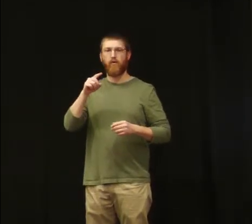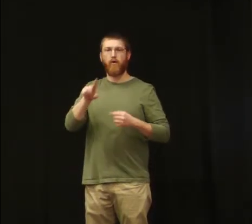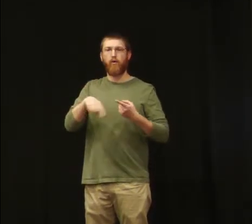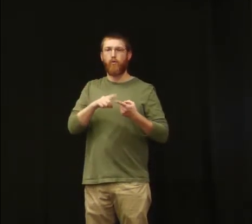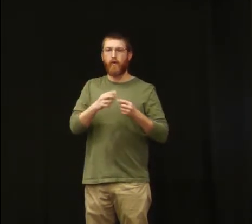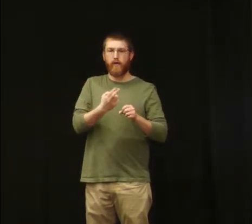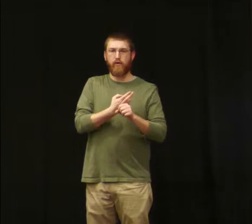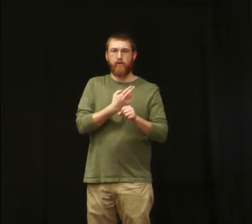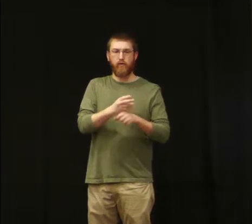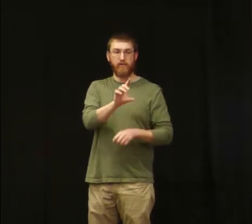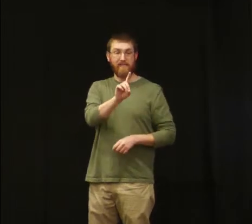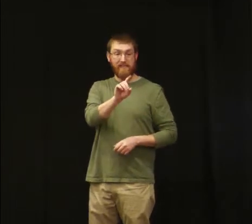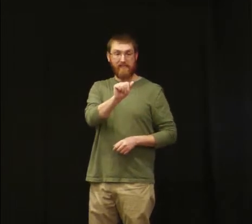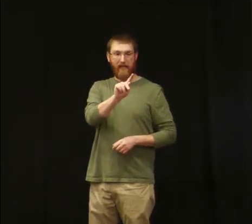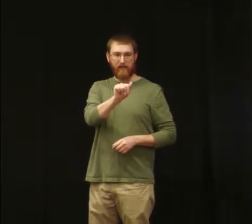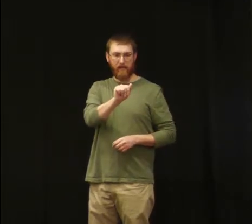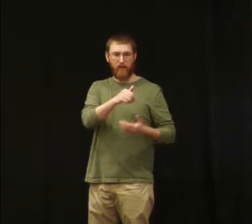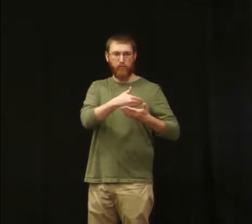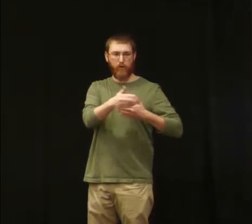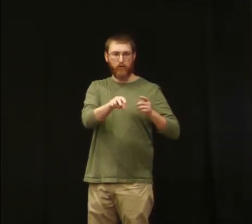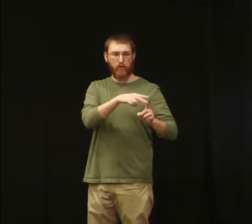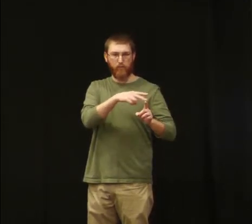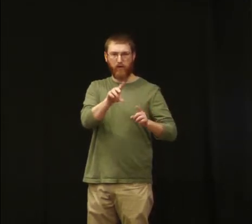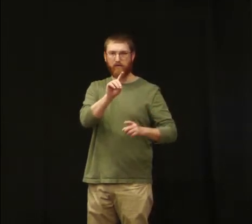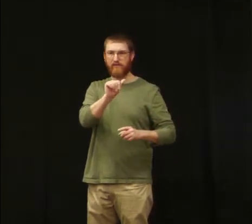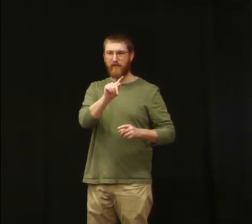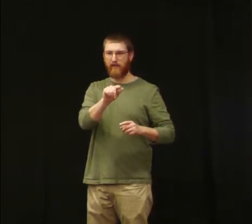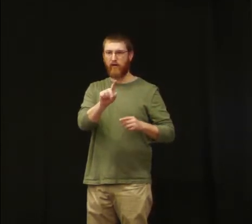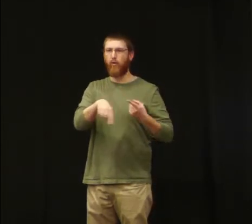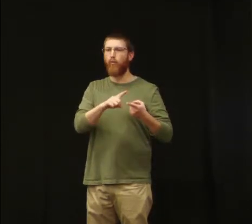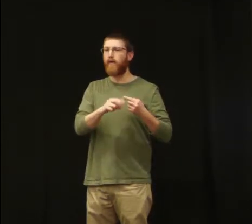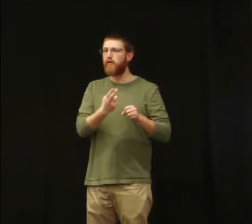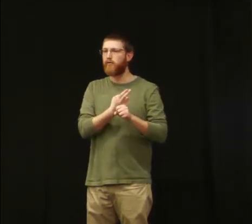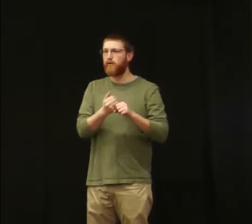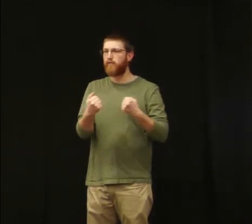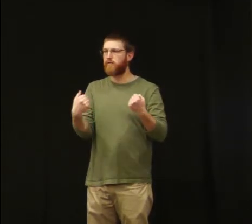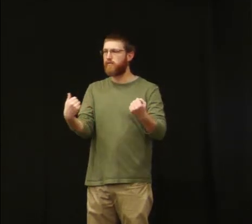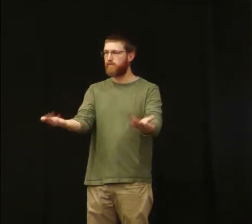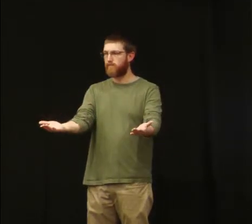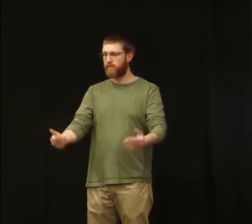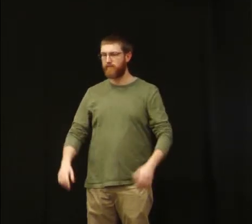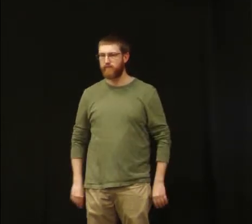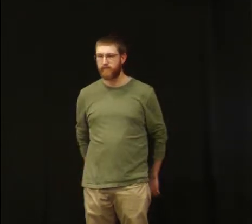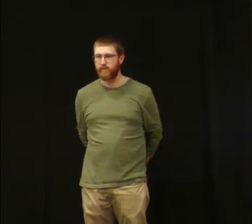use progress monitoring data. So go ahead and turn to a partner and do